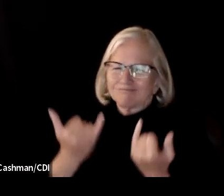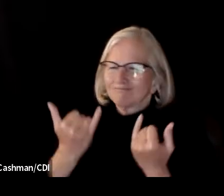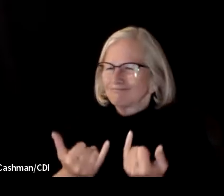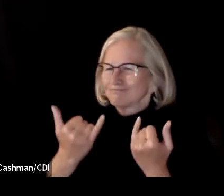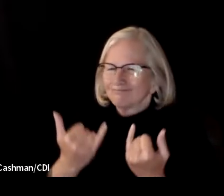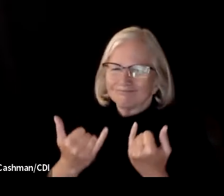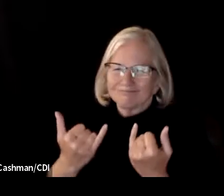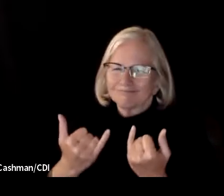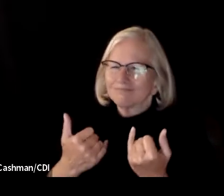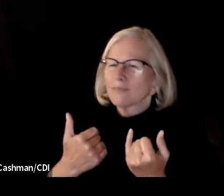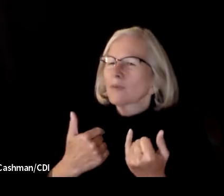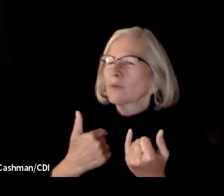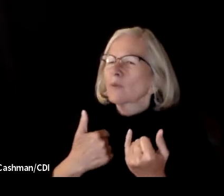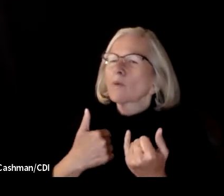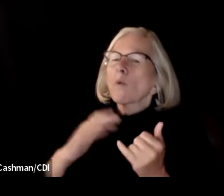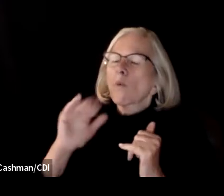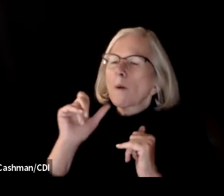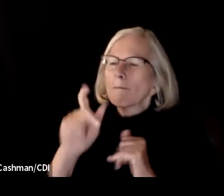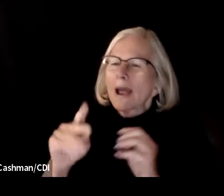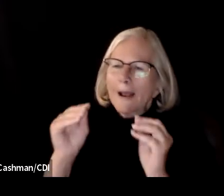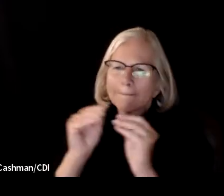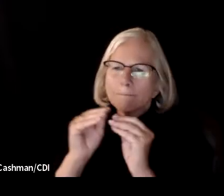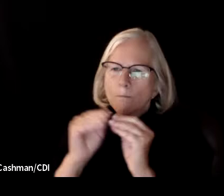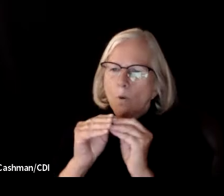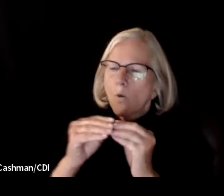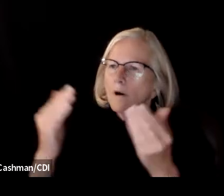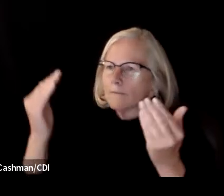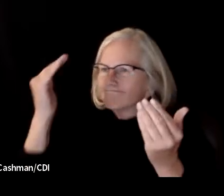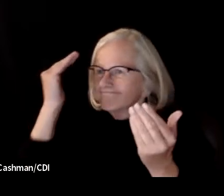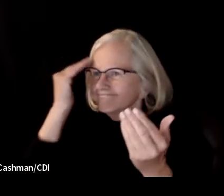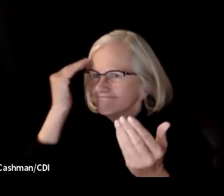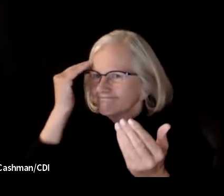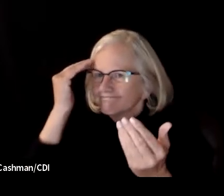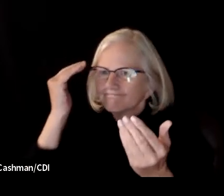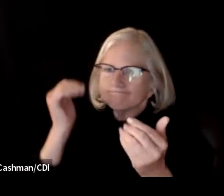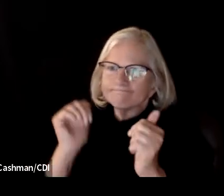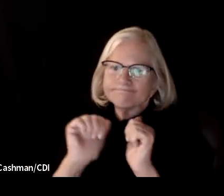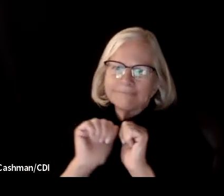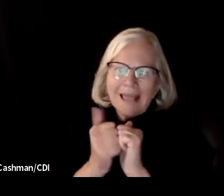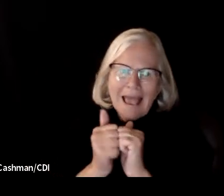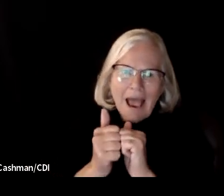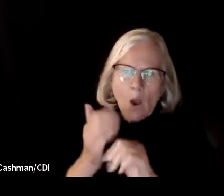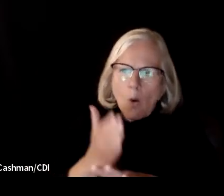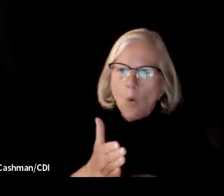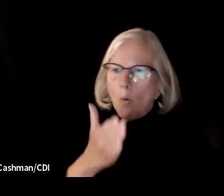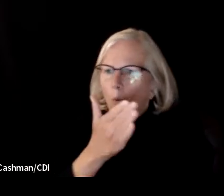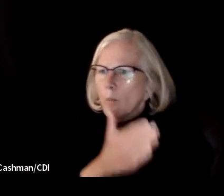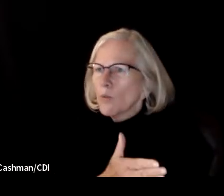familiar territory of just continuing to give the best health advice we can,